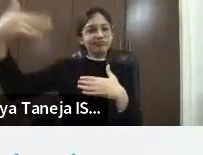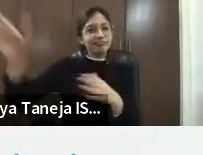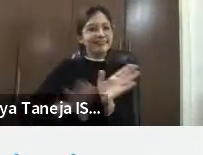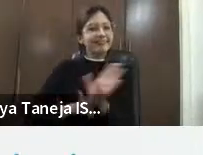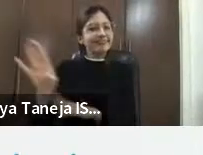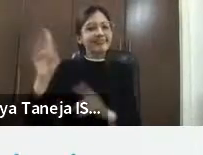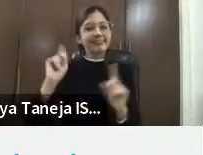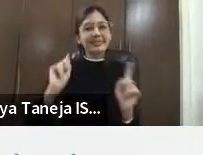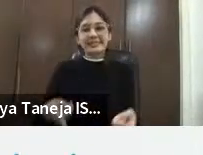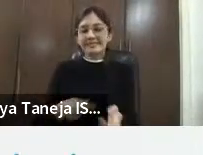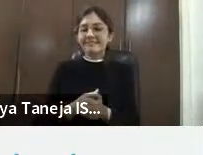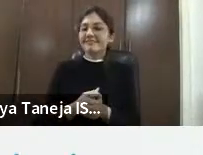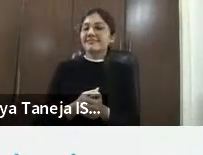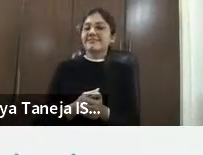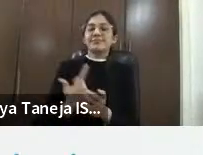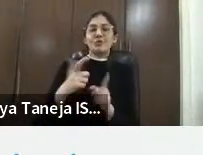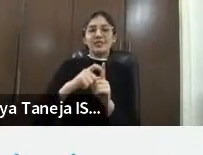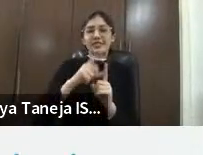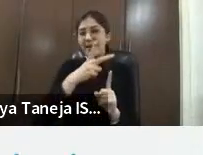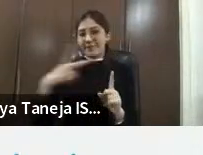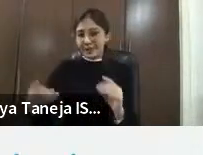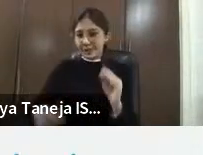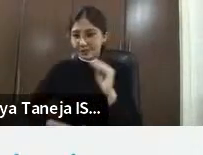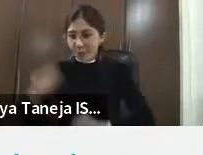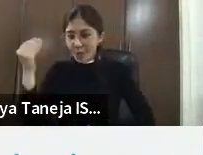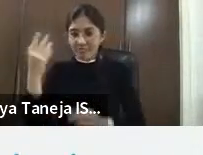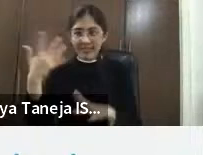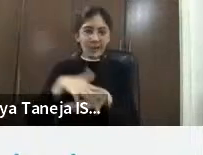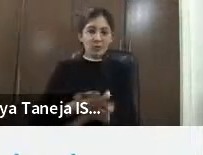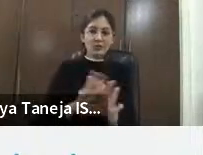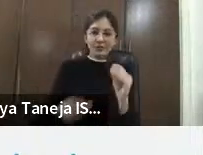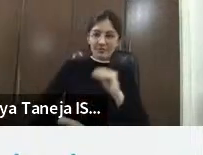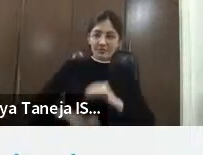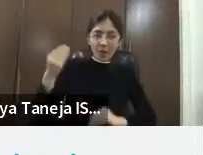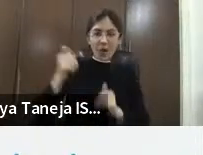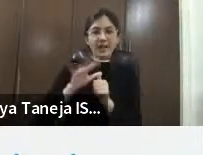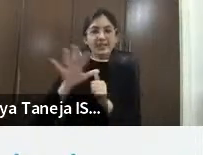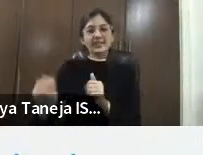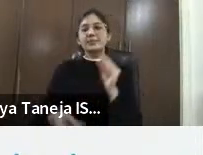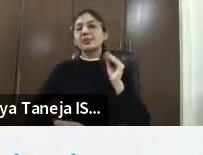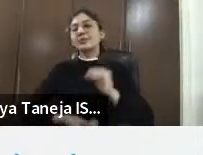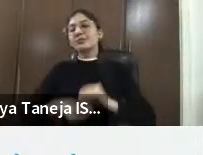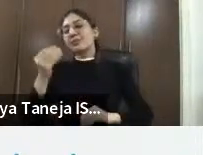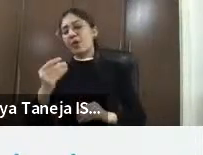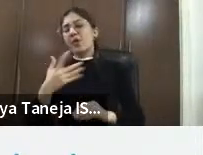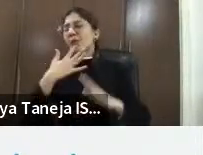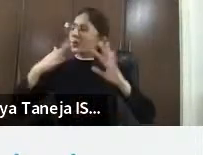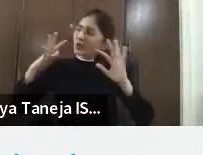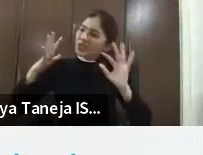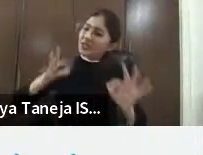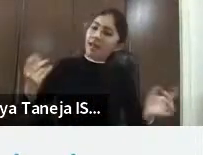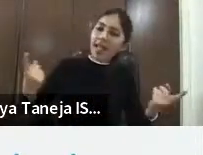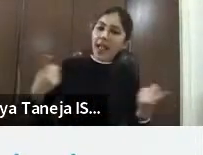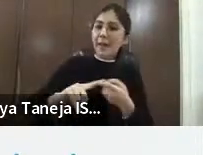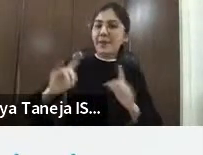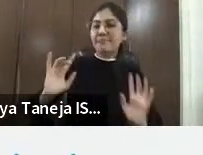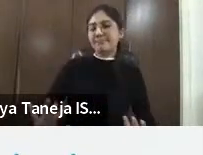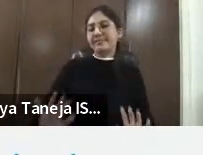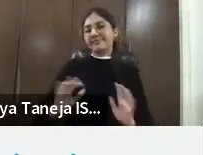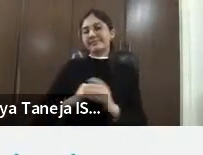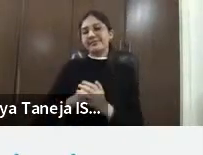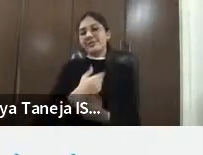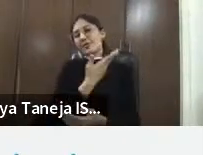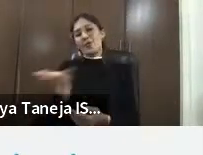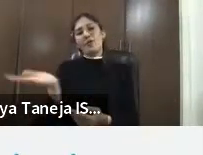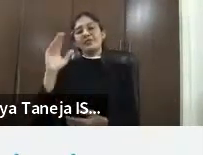diverse, inclusive, and accessible workplaces are a lived reality for most of us in the near